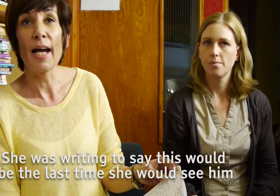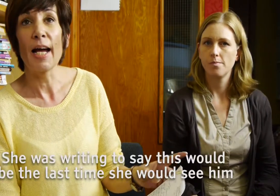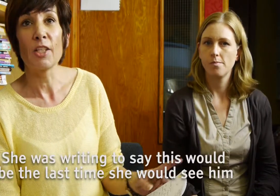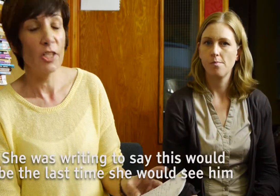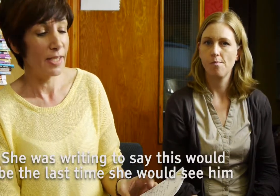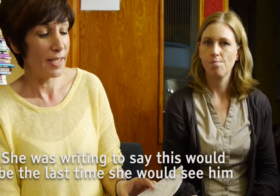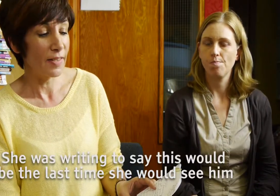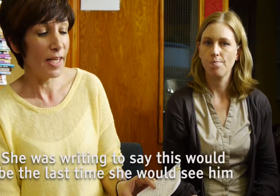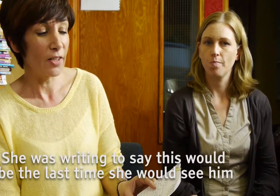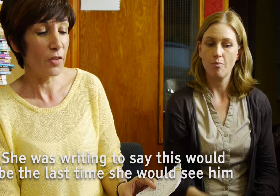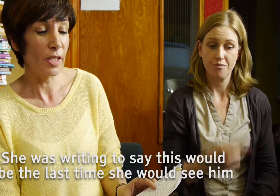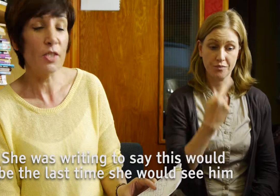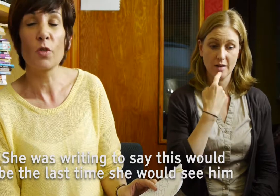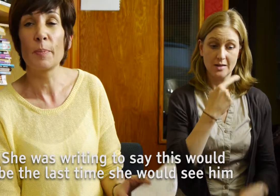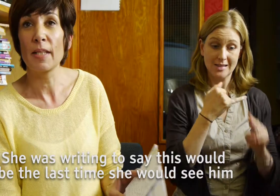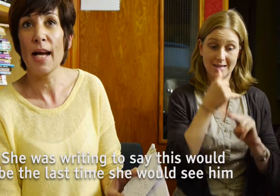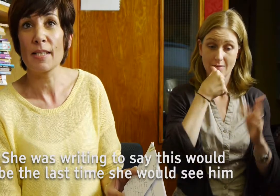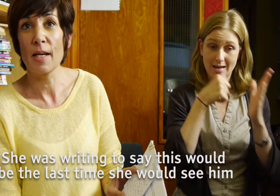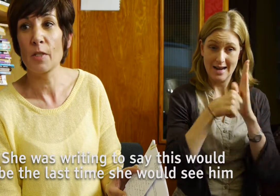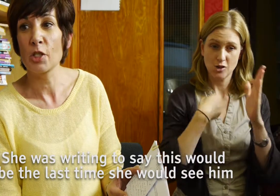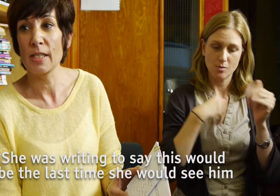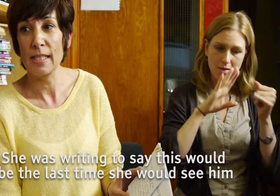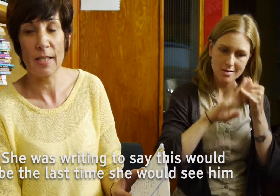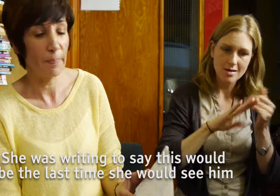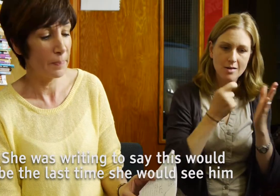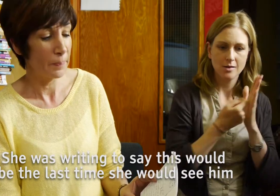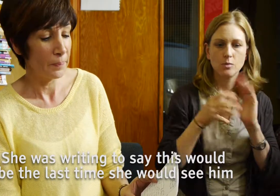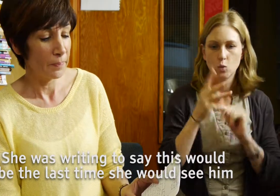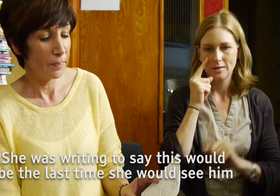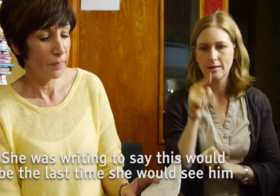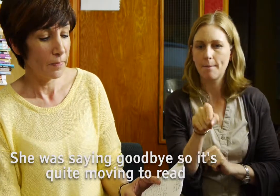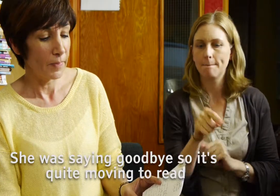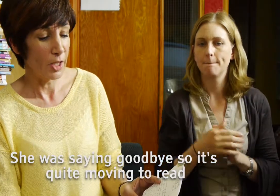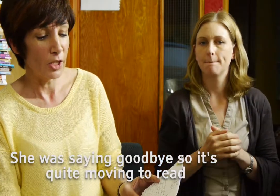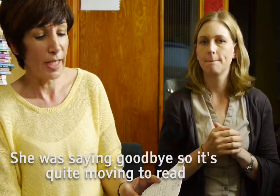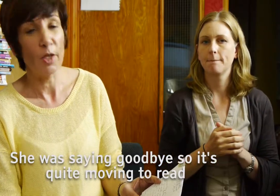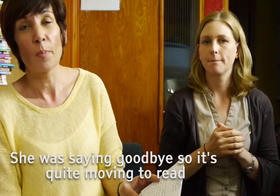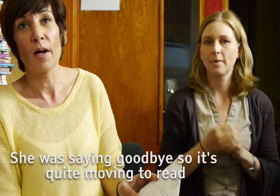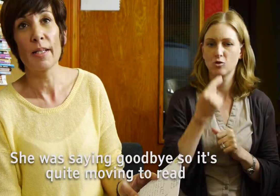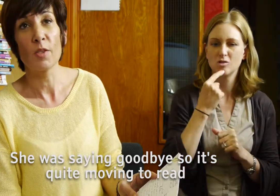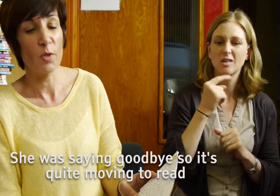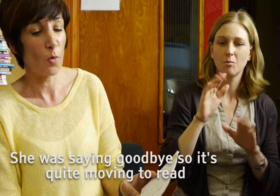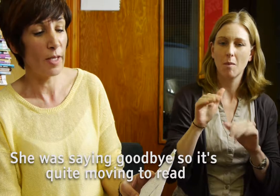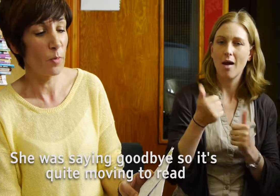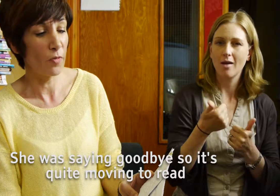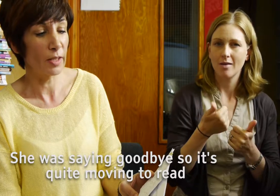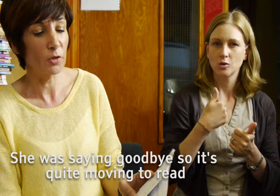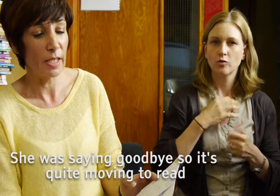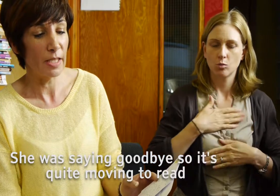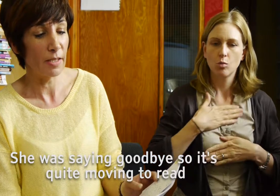And she says in the letter that it's going to be the last time that she sees him. And she's saying goodbye, so it's quite moving to read.